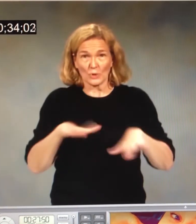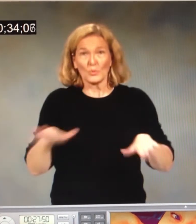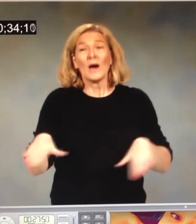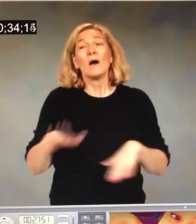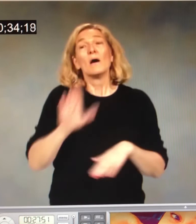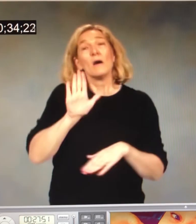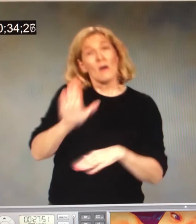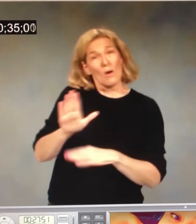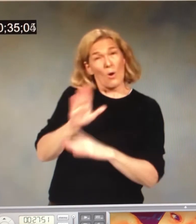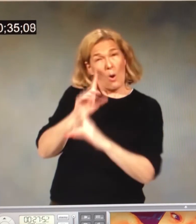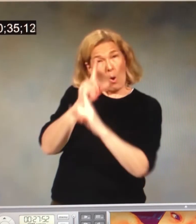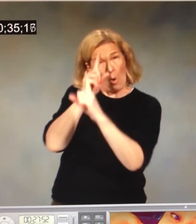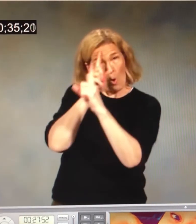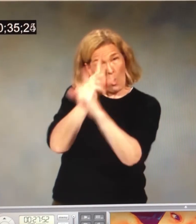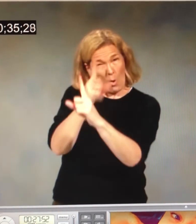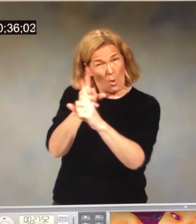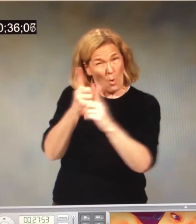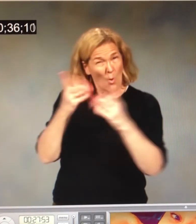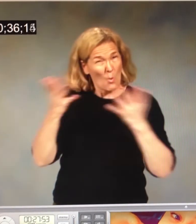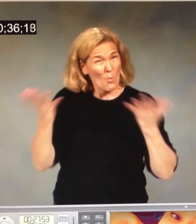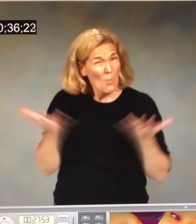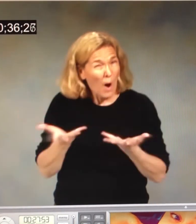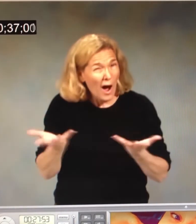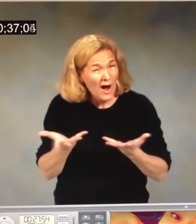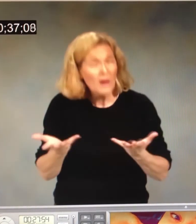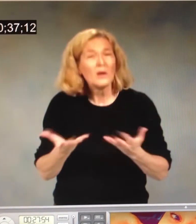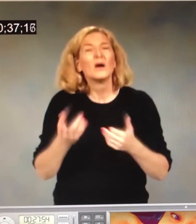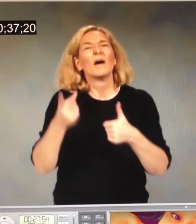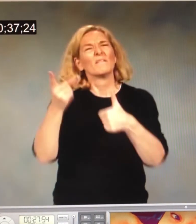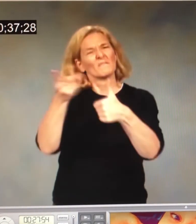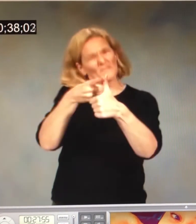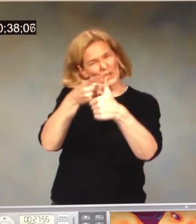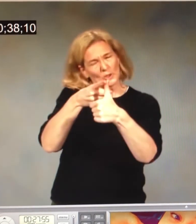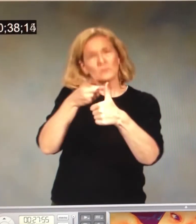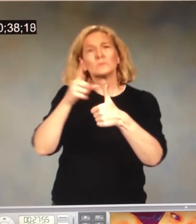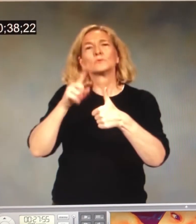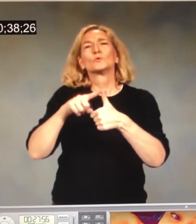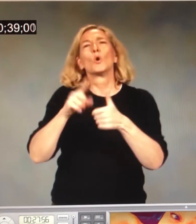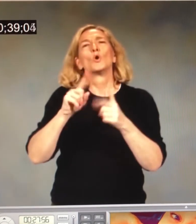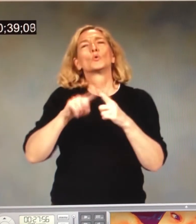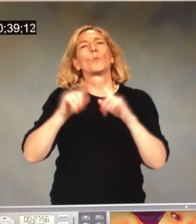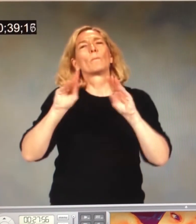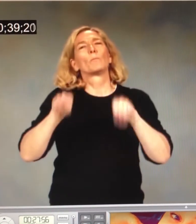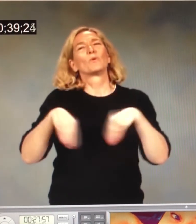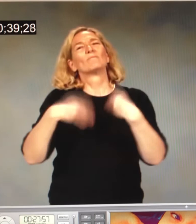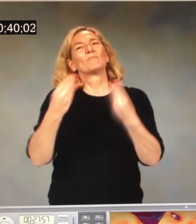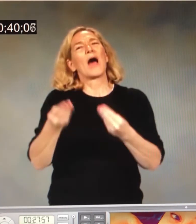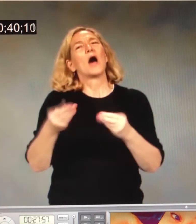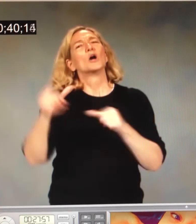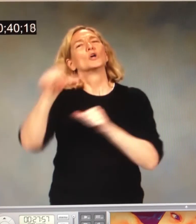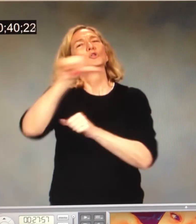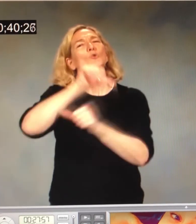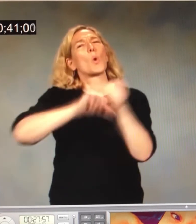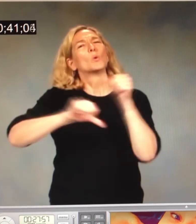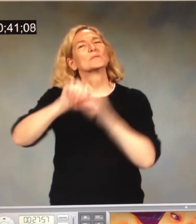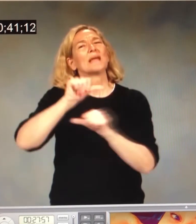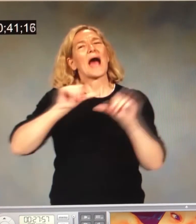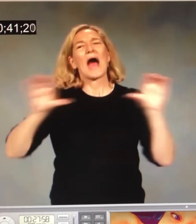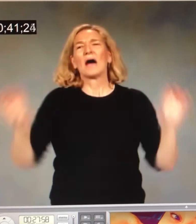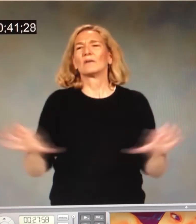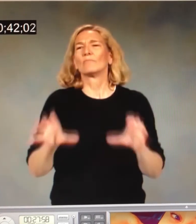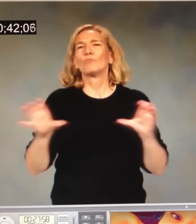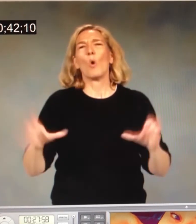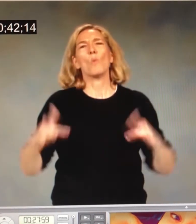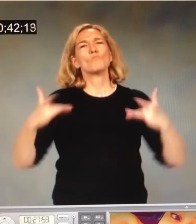we still have All for Deaf Children. And the goal for that organization is first to